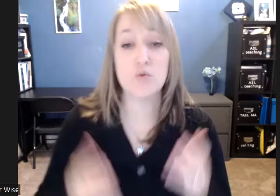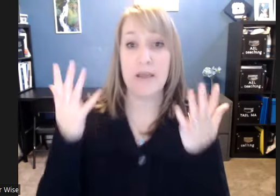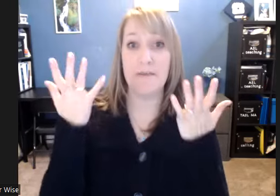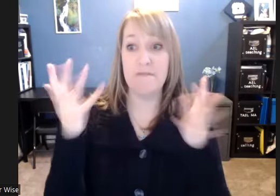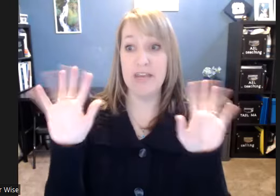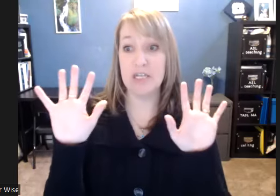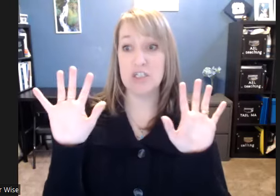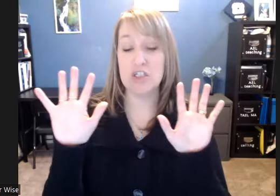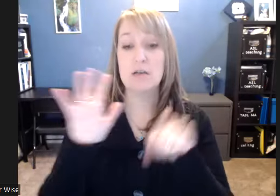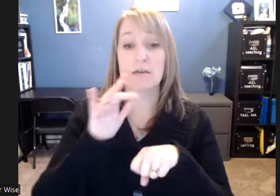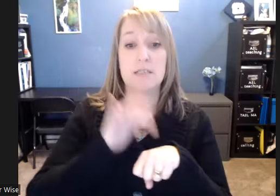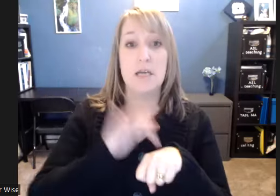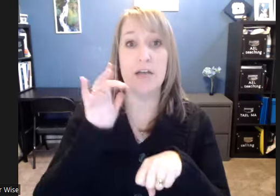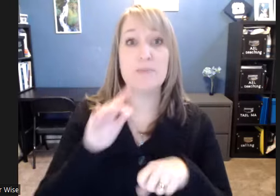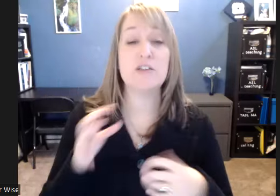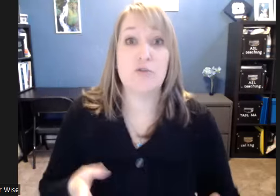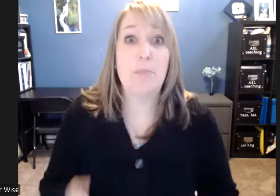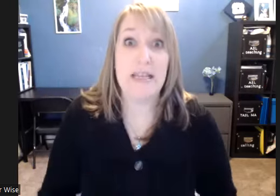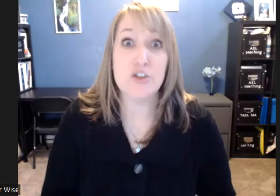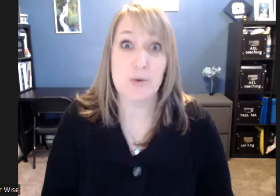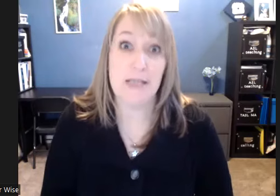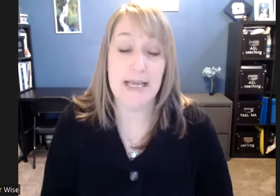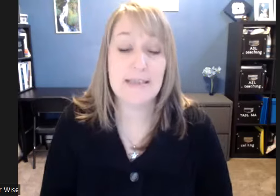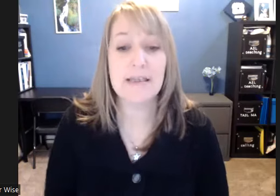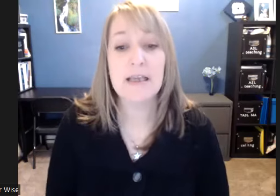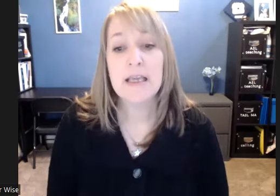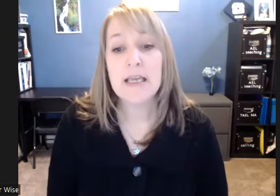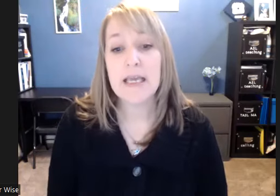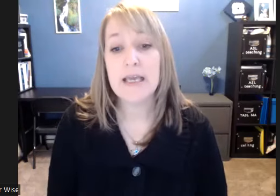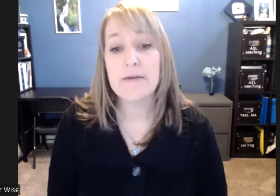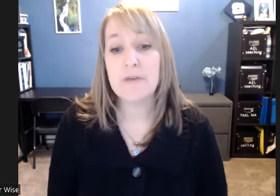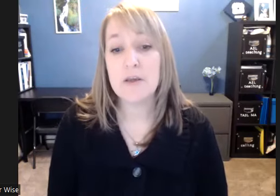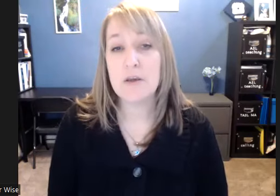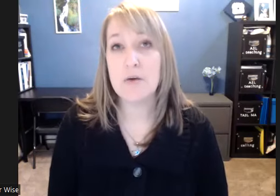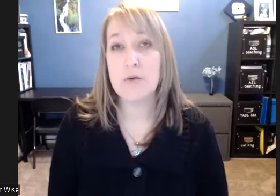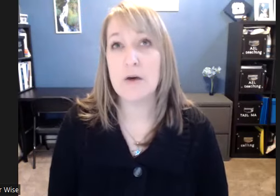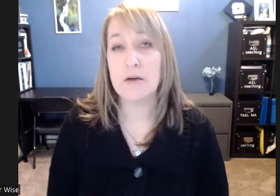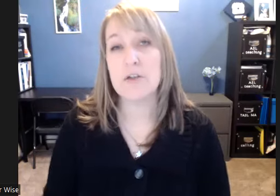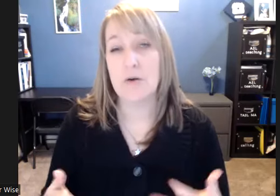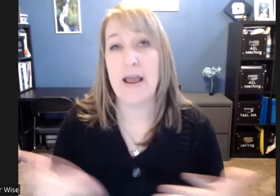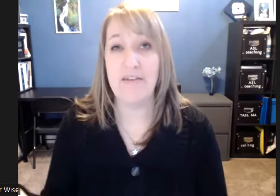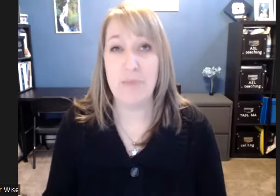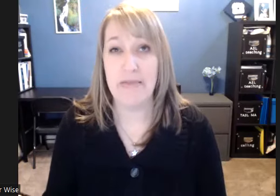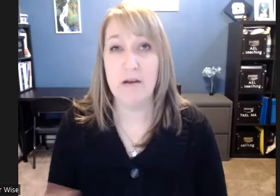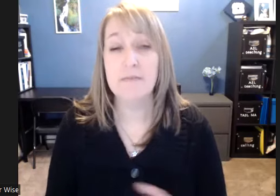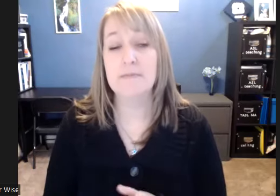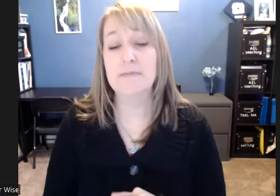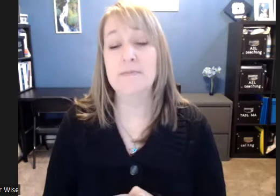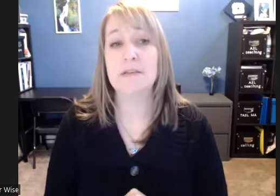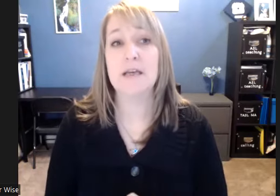with finish, touch, it means you've been to a place. If you, I have been there.